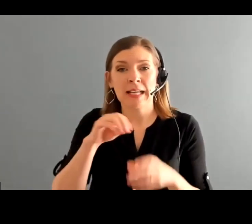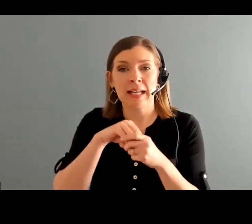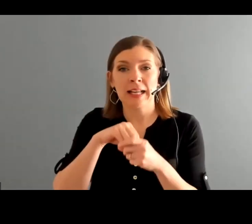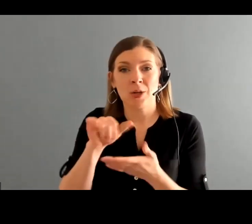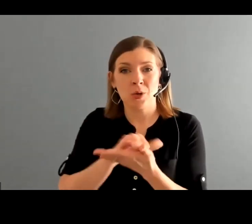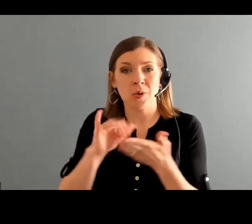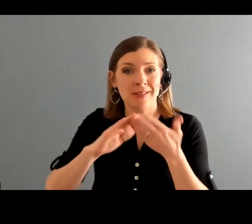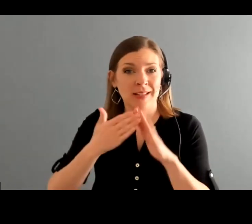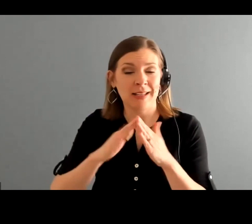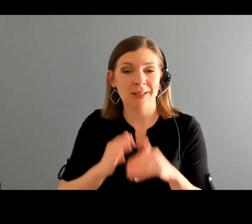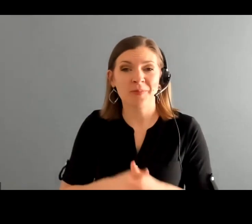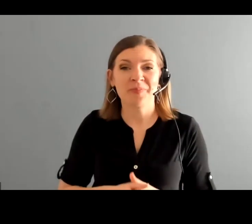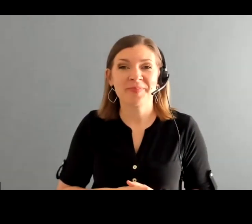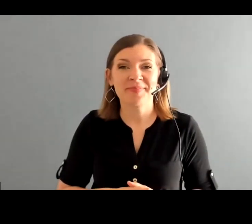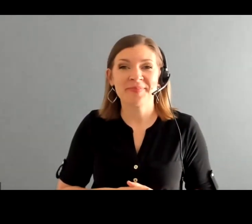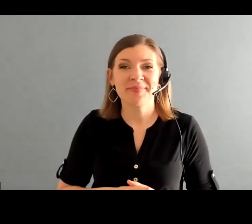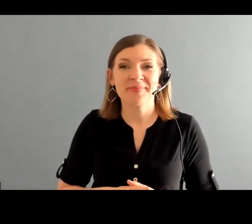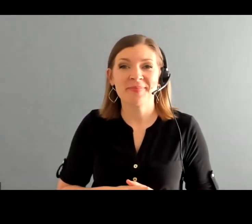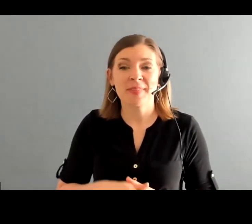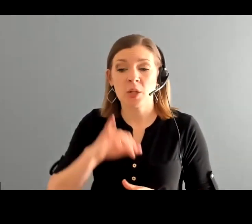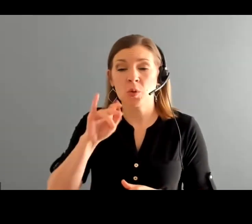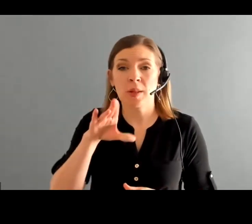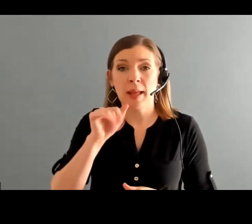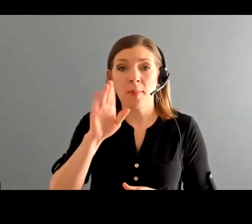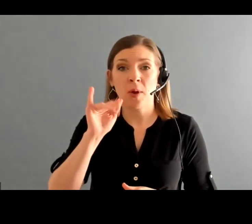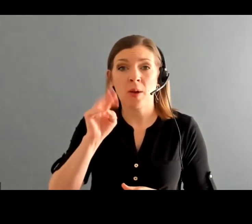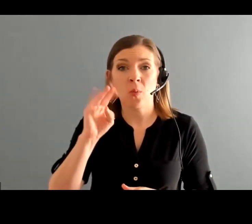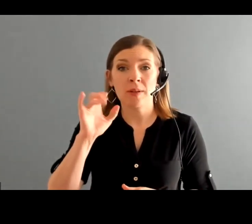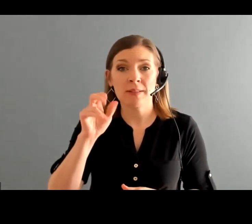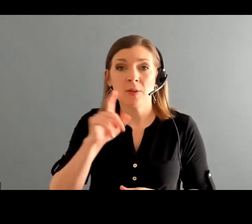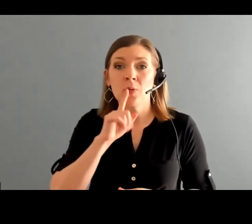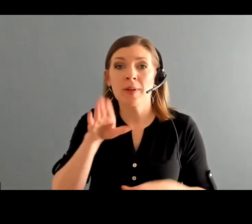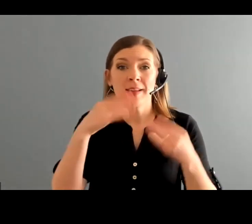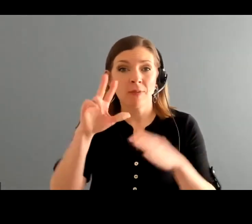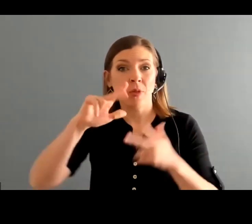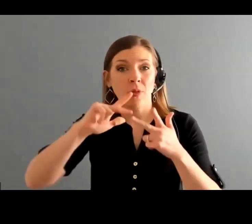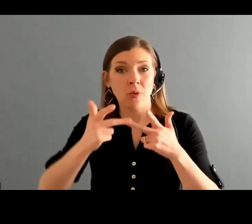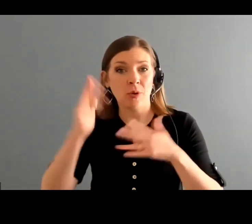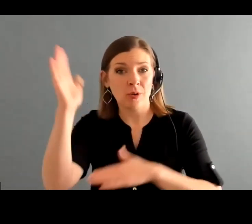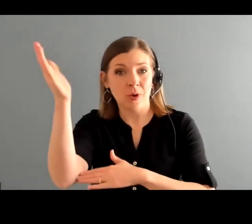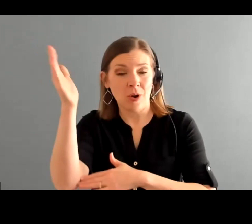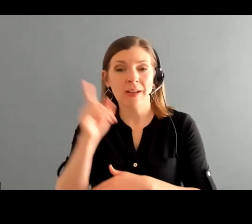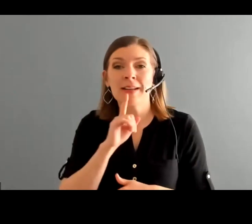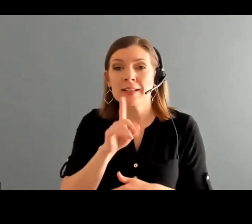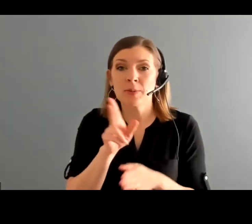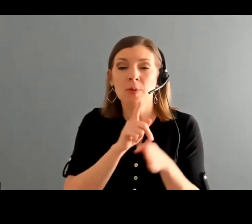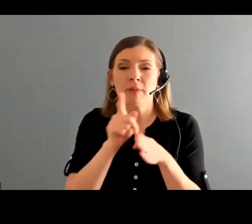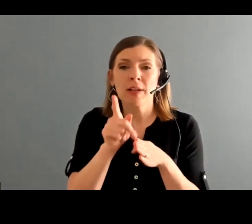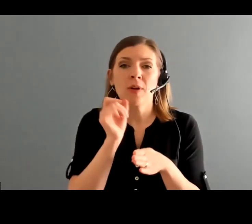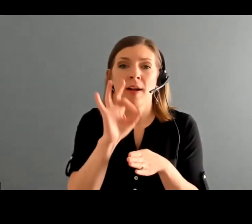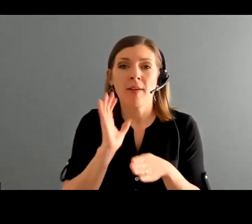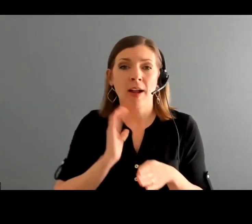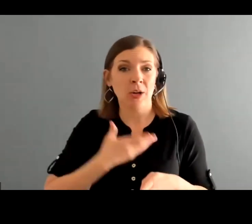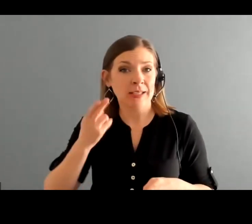New York City. Julia Bryan-Wilson, who will give the third talk, is professor of art